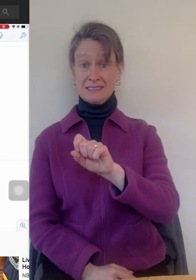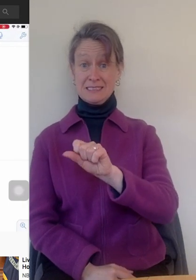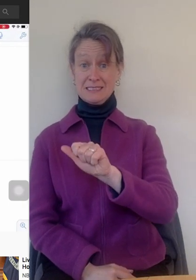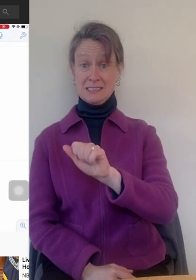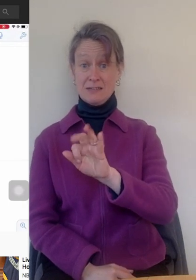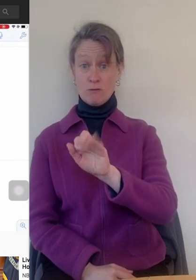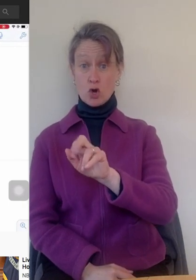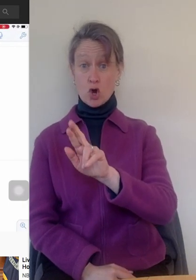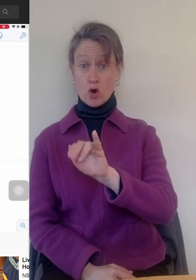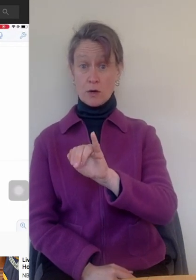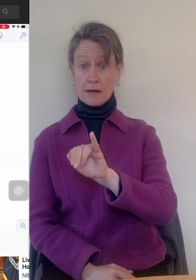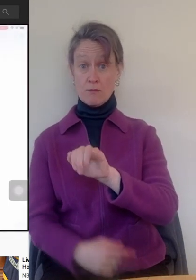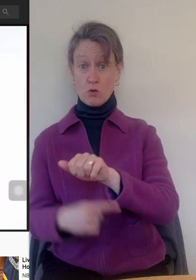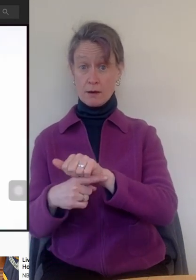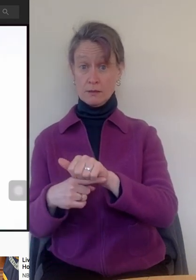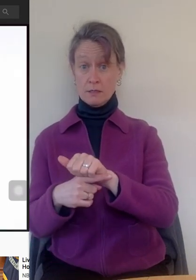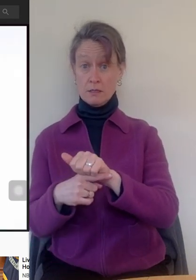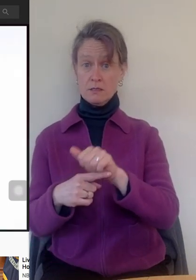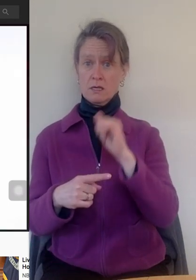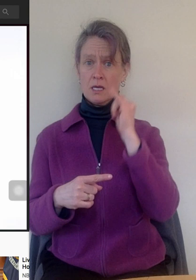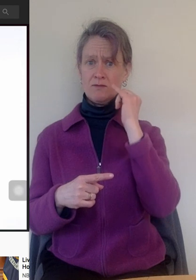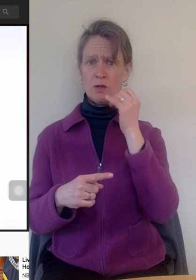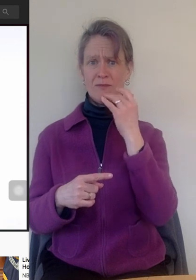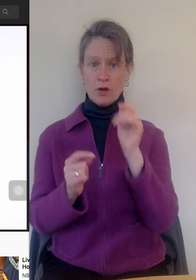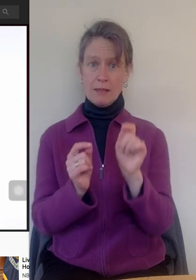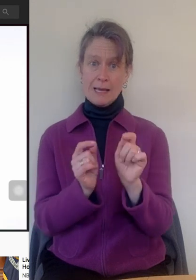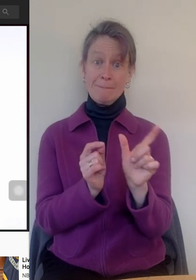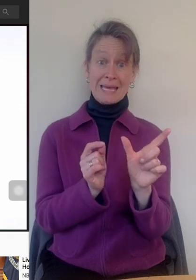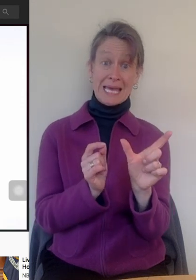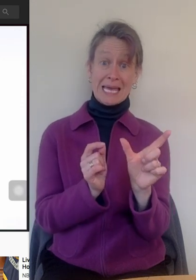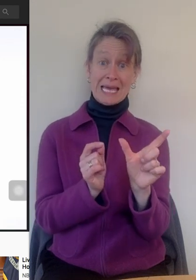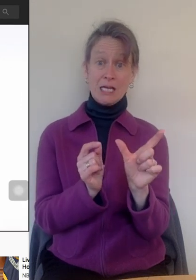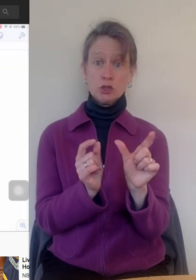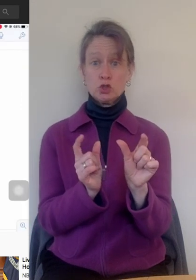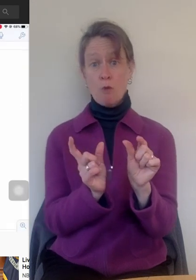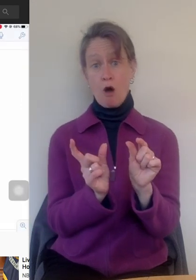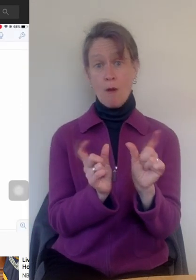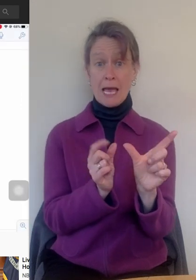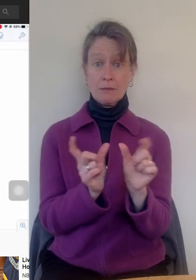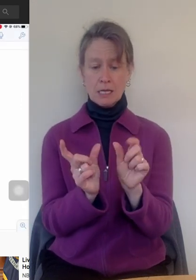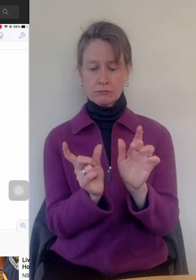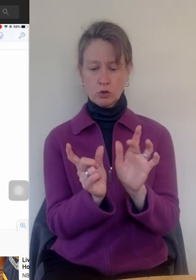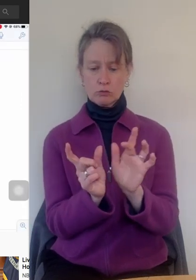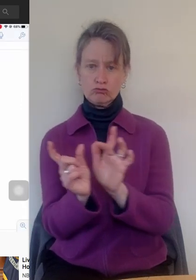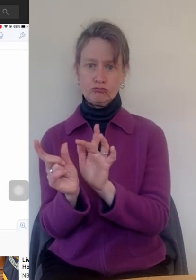practice. If you want to make one bigger or smaller, you can do that.